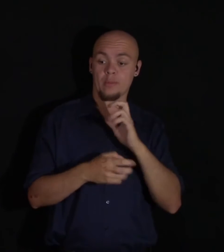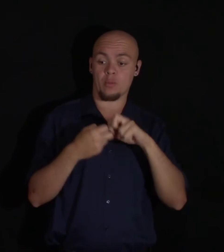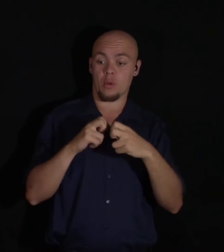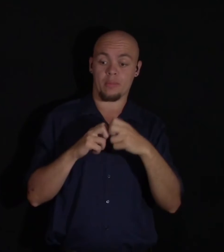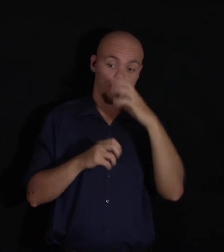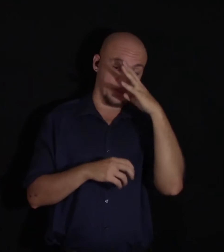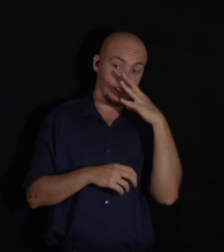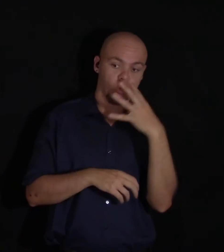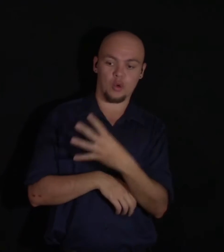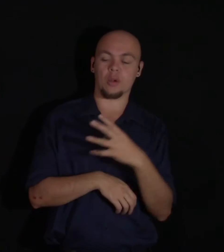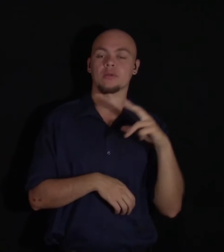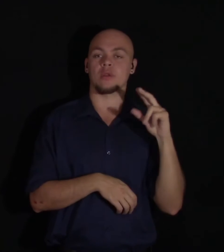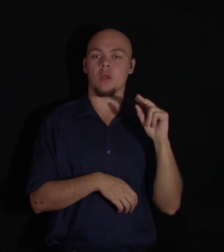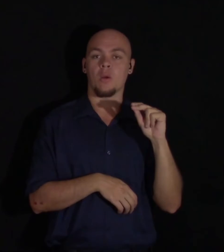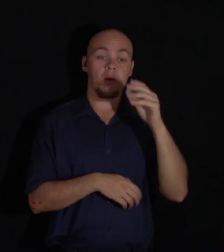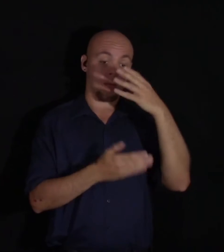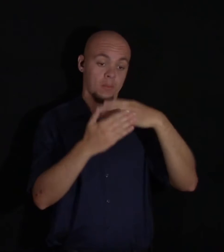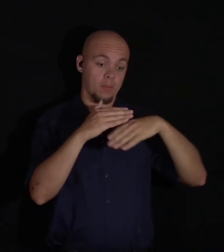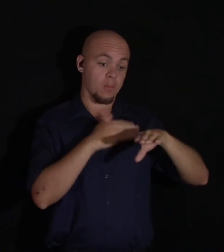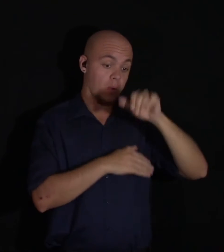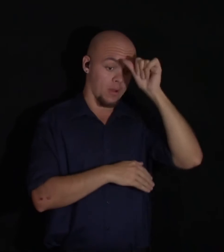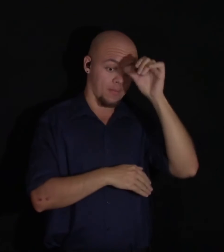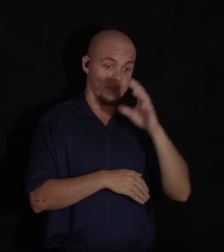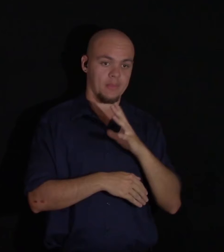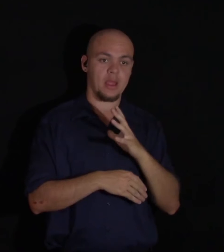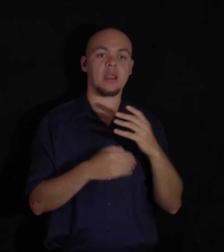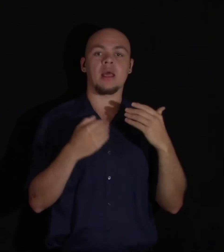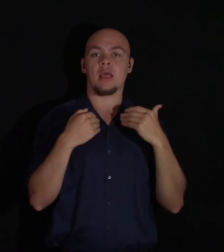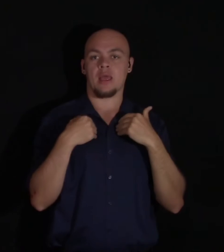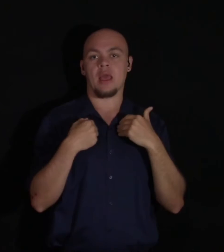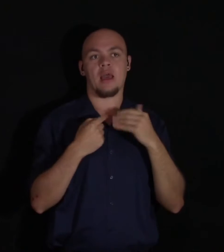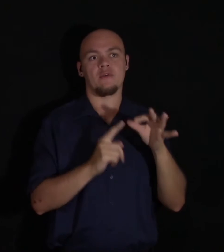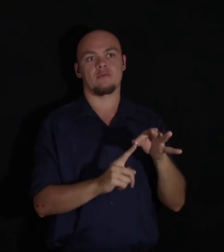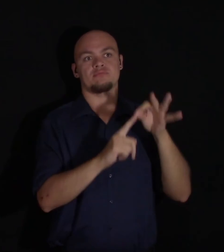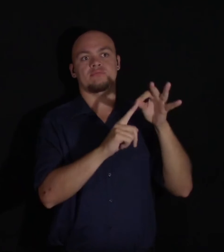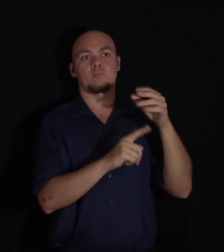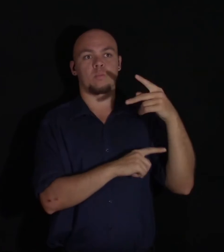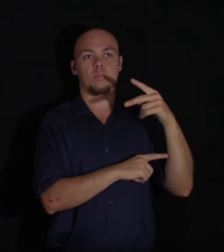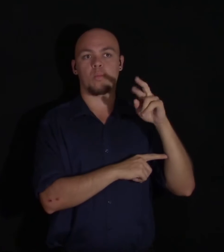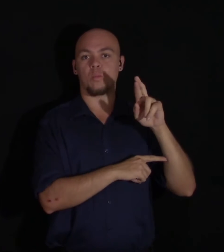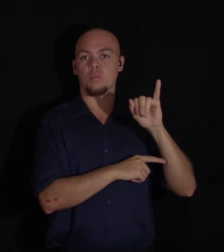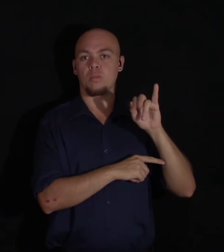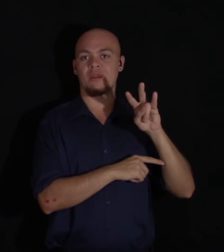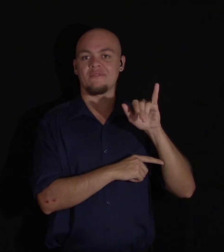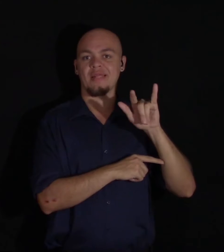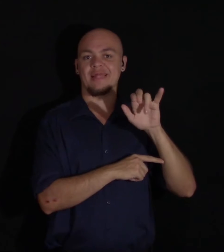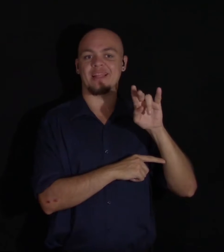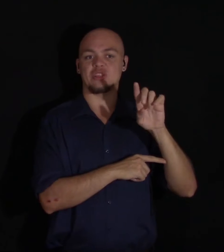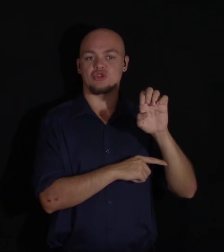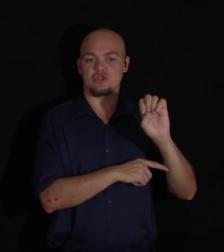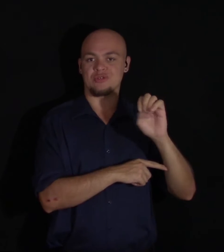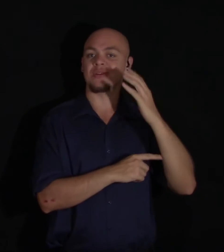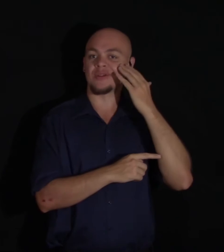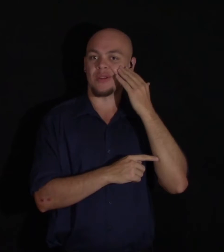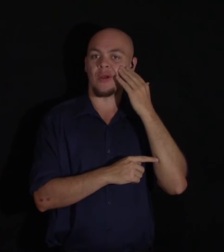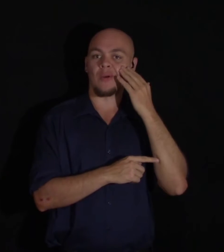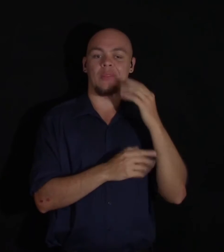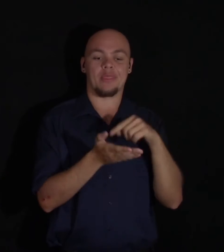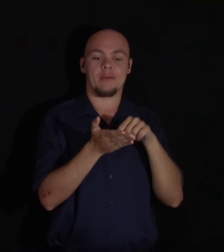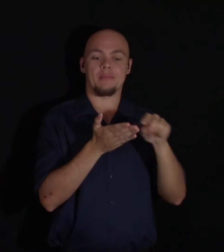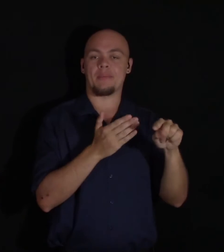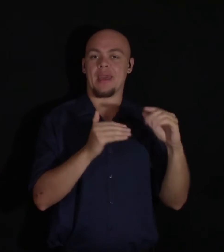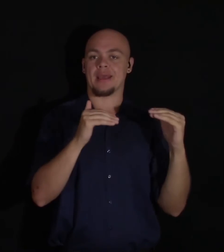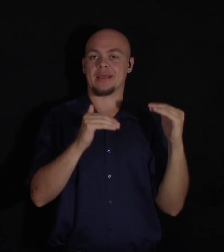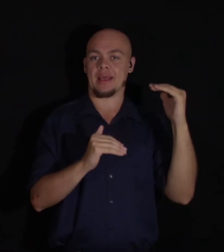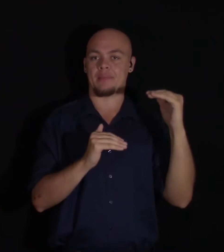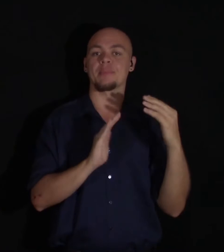all. Being born a man already comes with mountains of privilege. Take, for example, the gender pay gap. Here we have